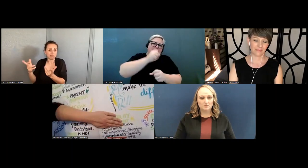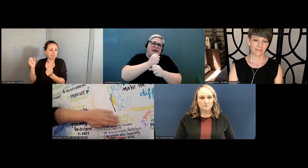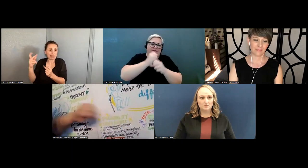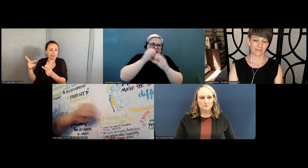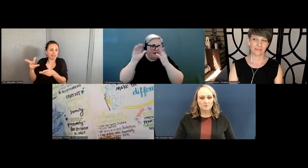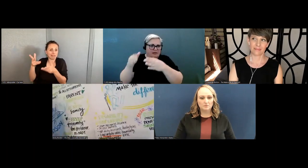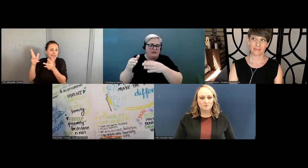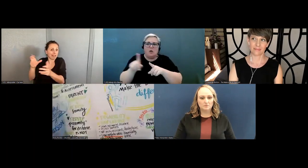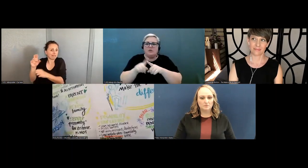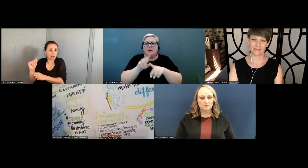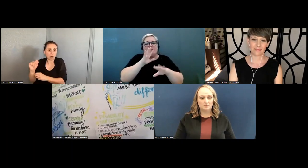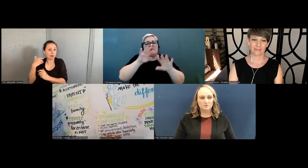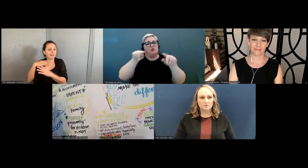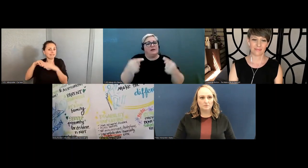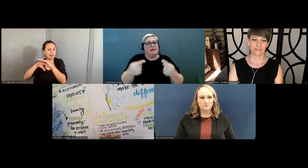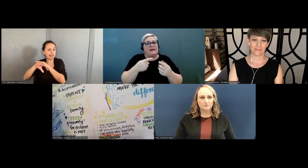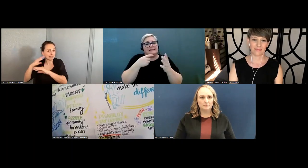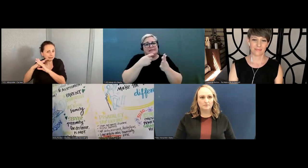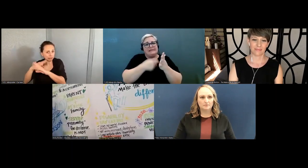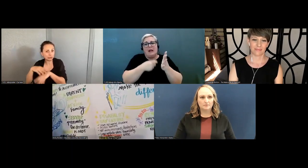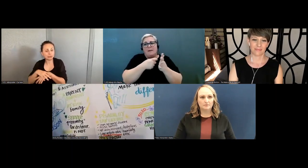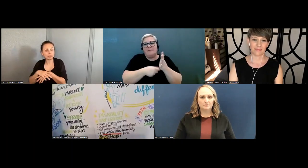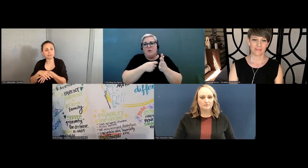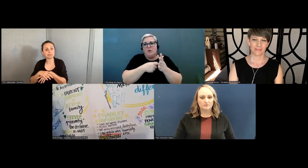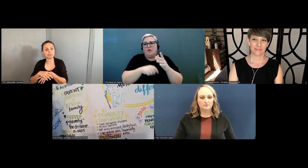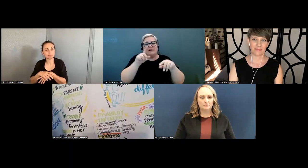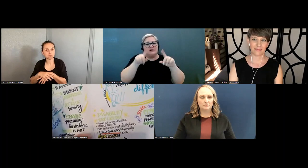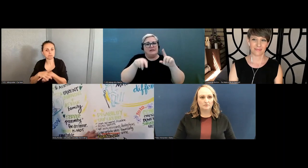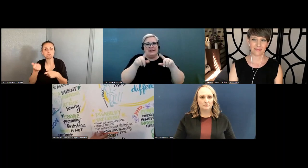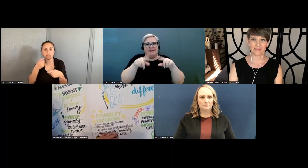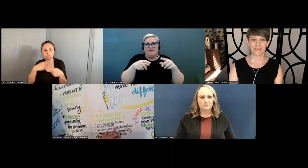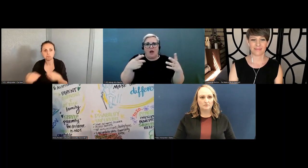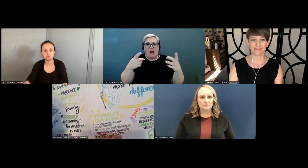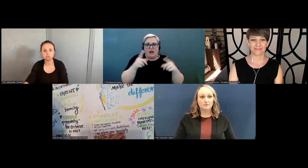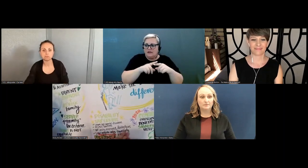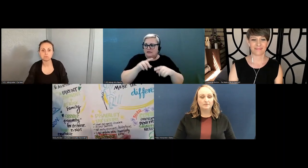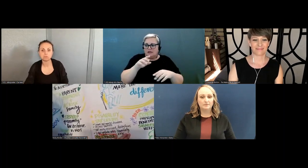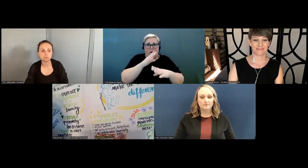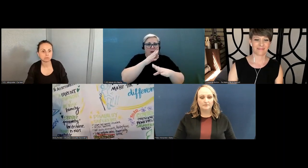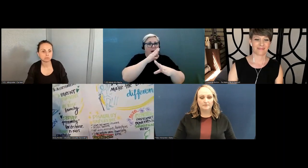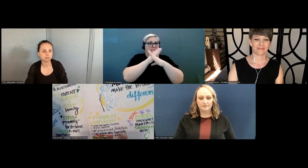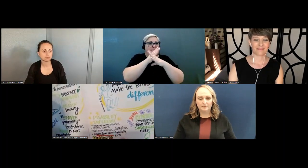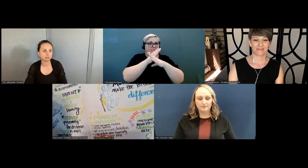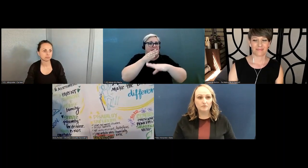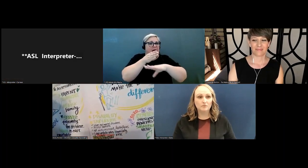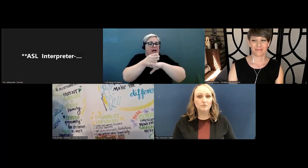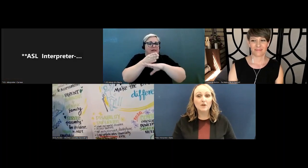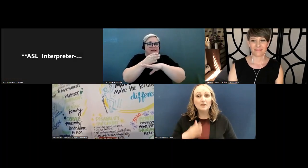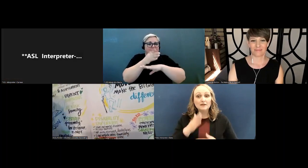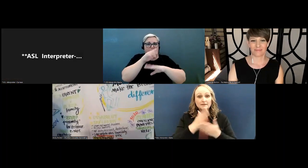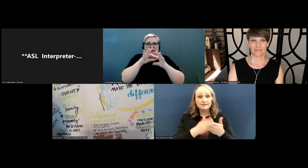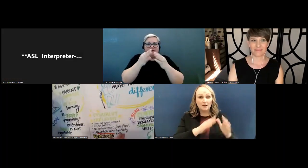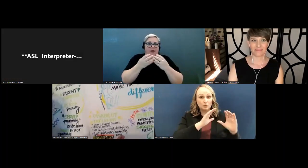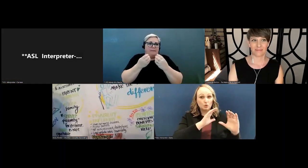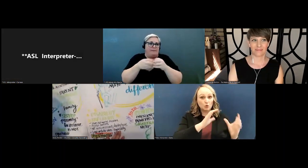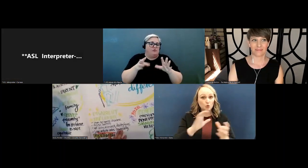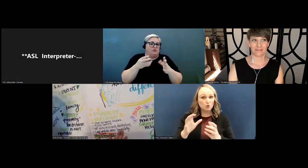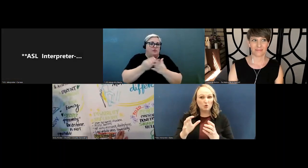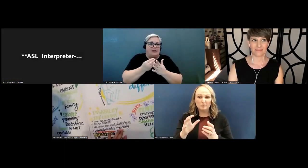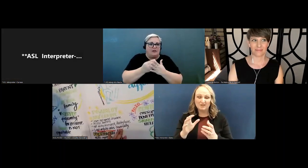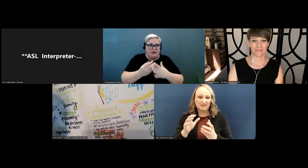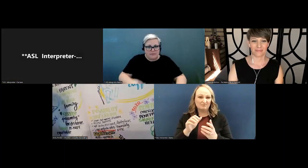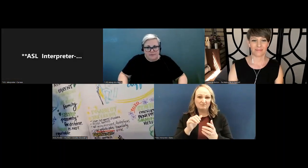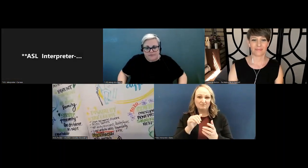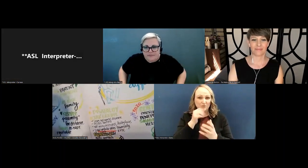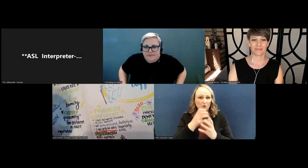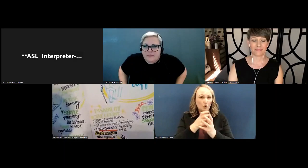are access barriers and low uptake rates for certain groups, both in terms of